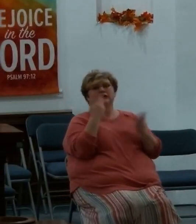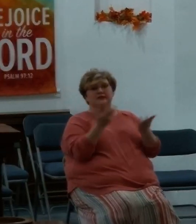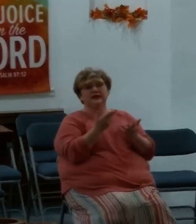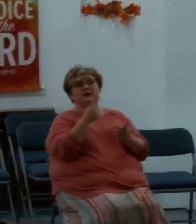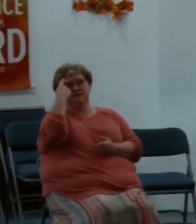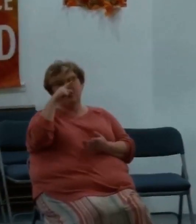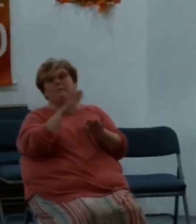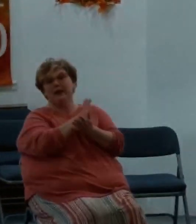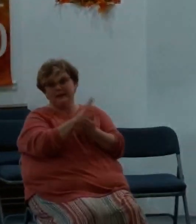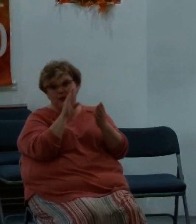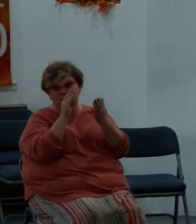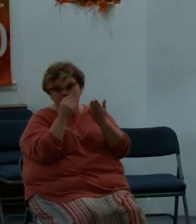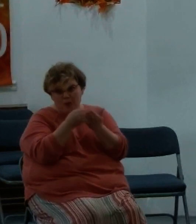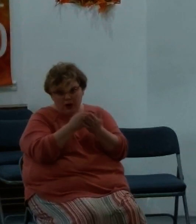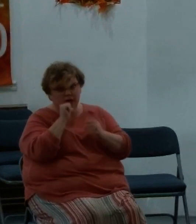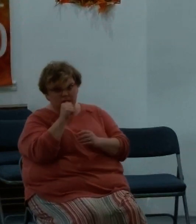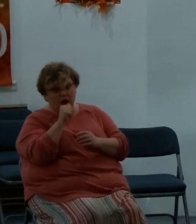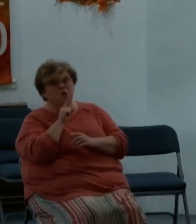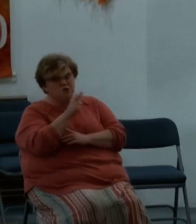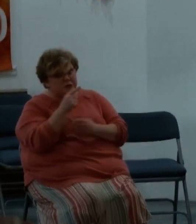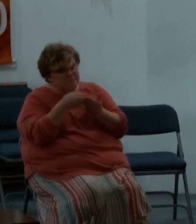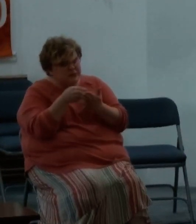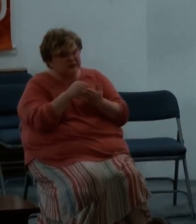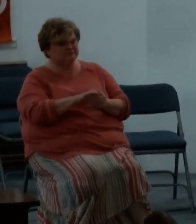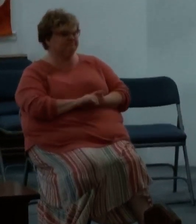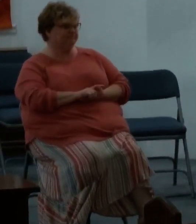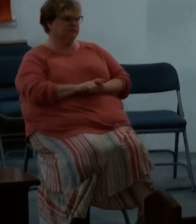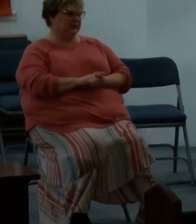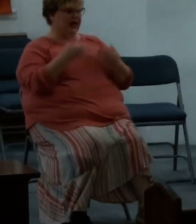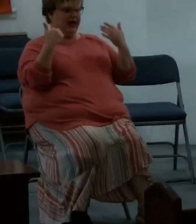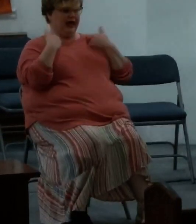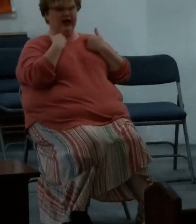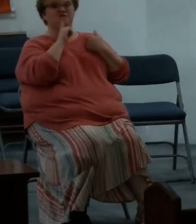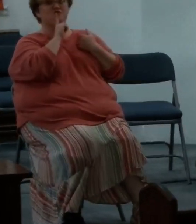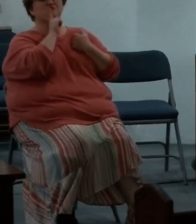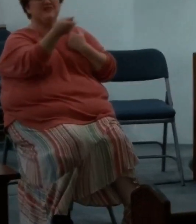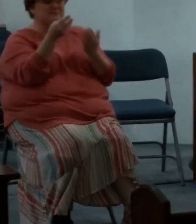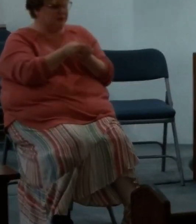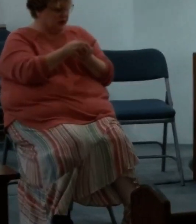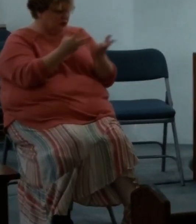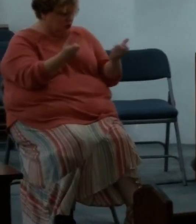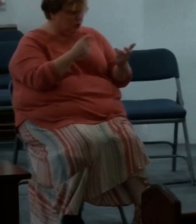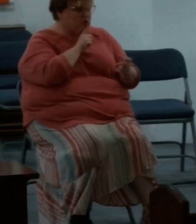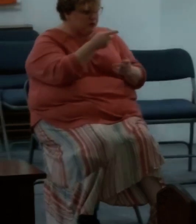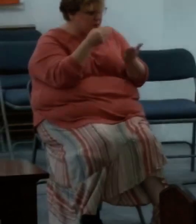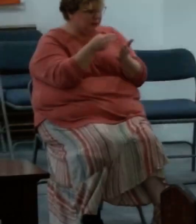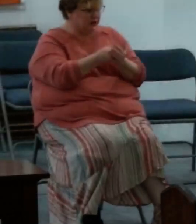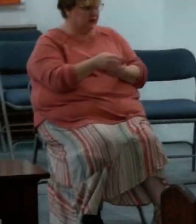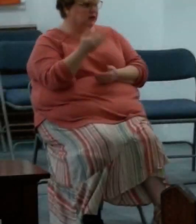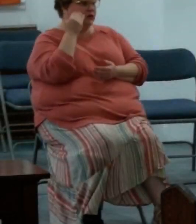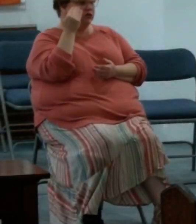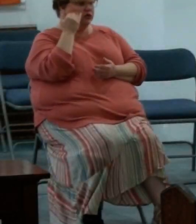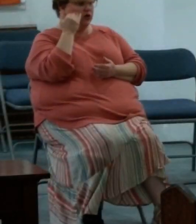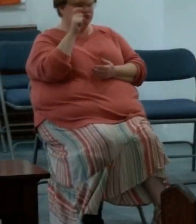All right, so now you're here and we got the real money. I got it in bags. It's real money. Y'all want some real money? Now, you know, you